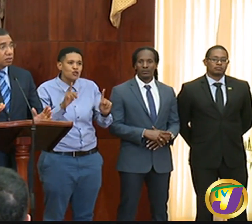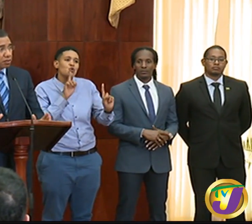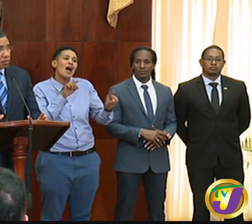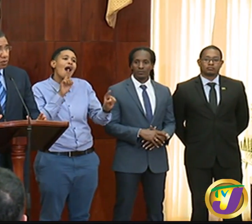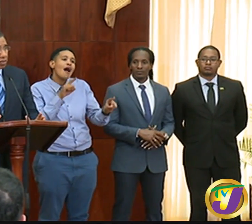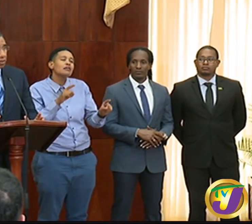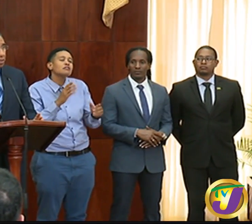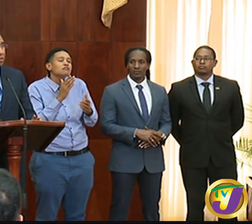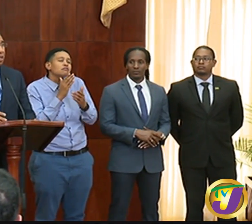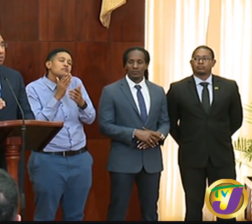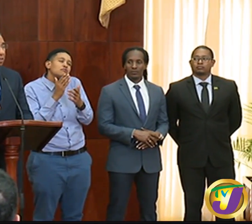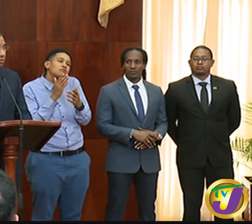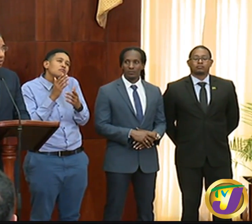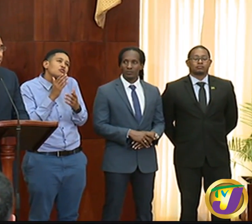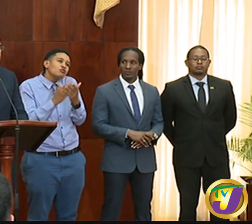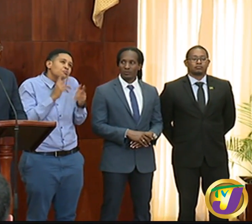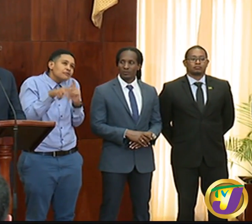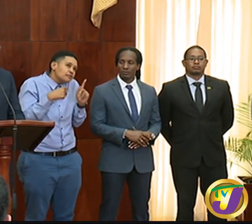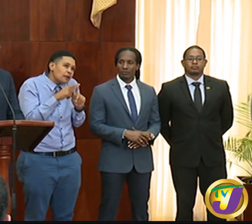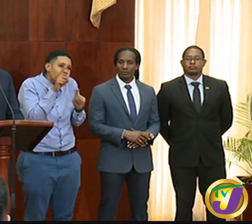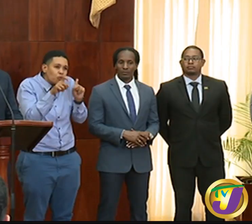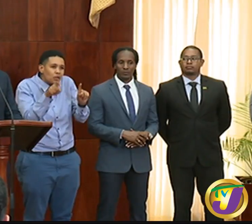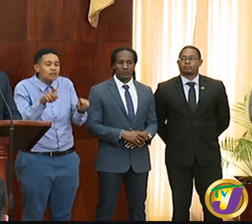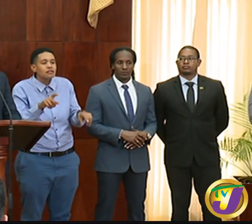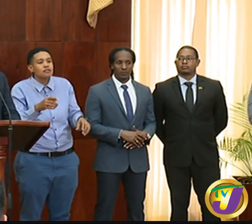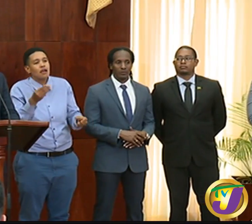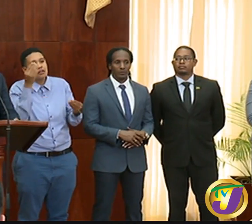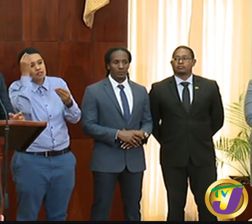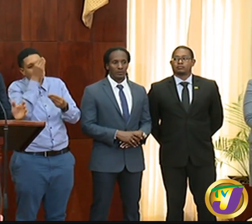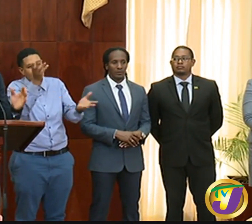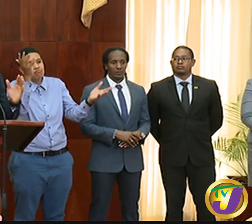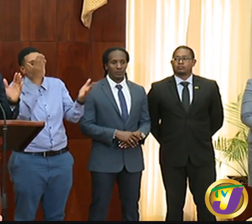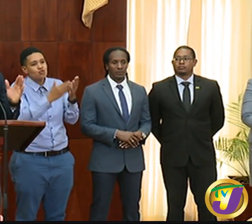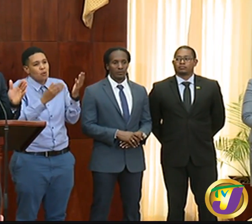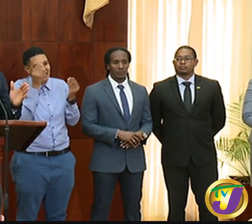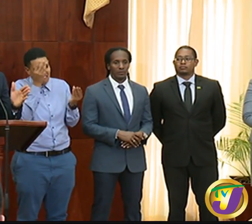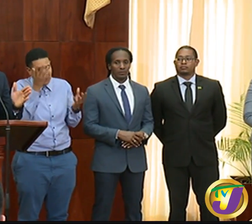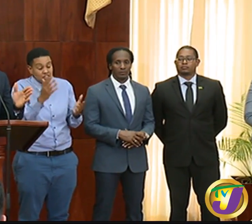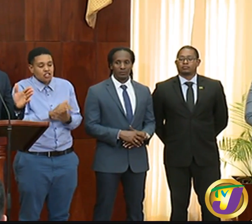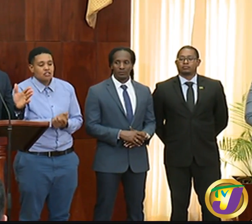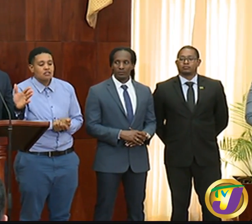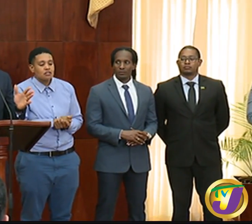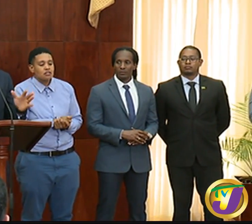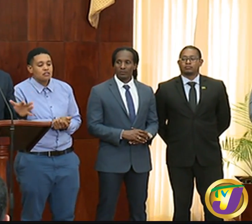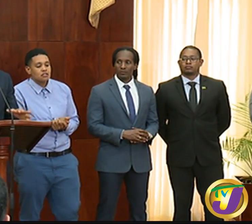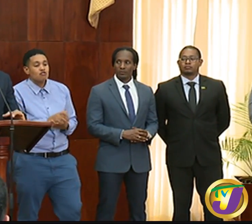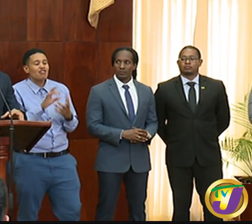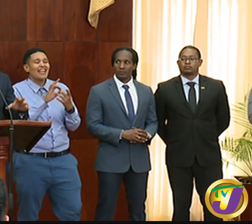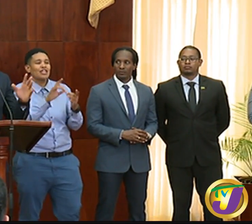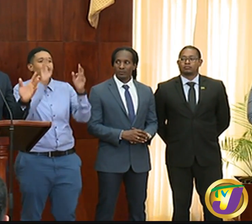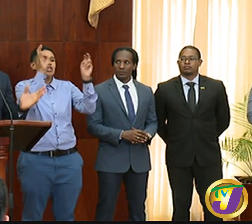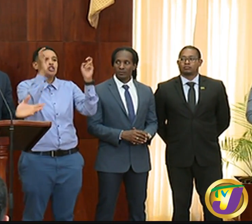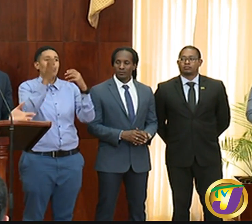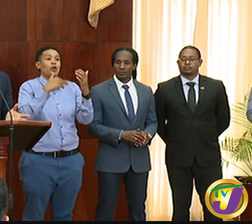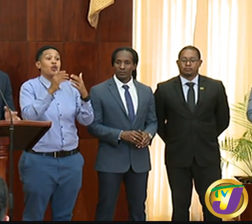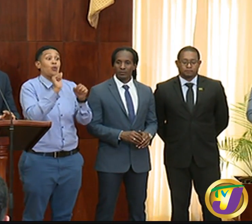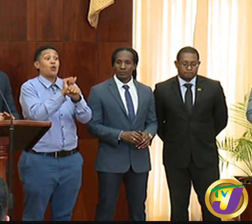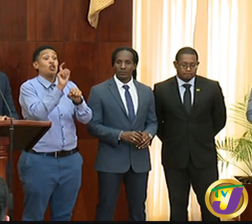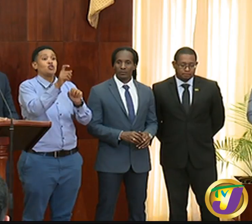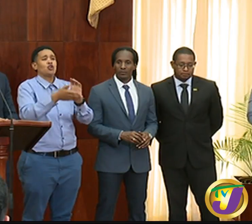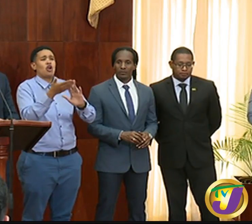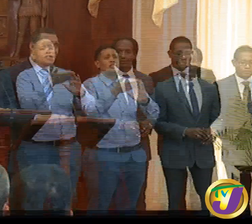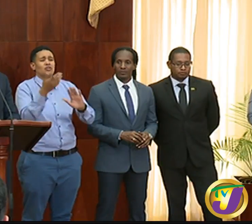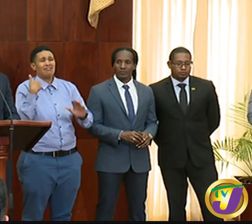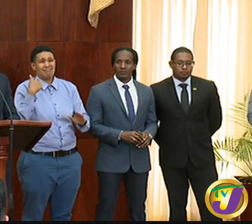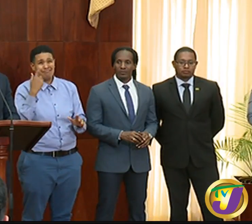answer certain questions and to deliver certain sets of information. As it relates to the issue as to whether or not work should go on, I